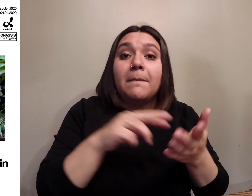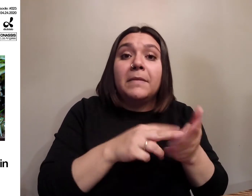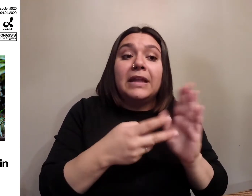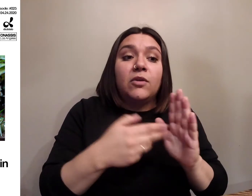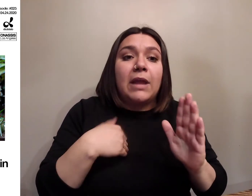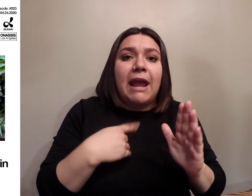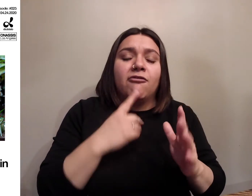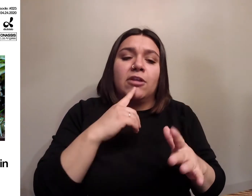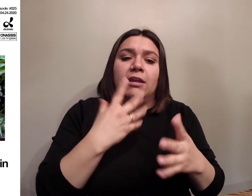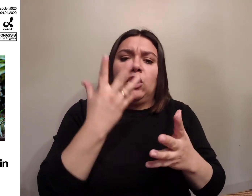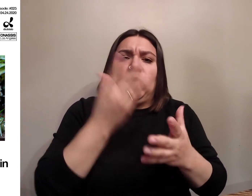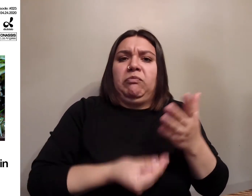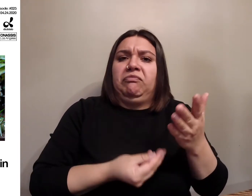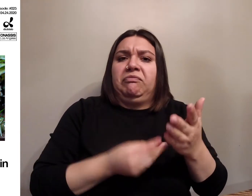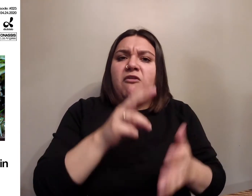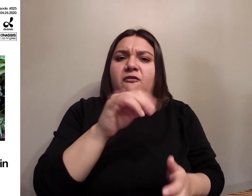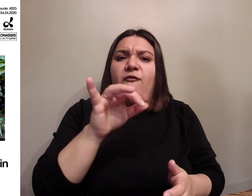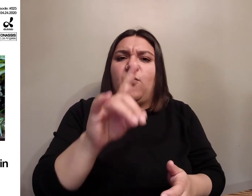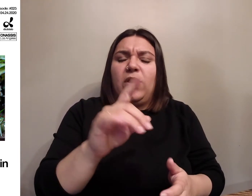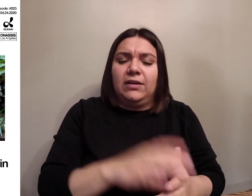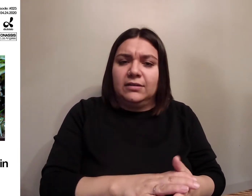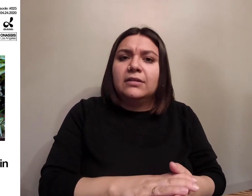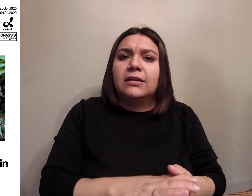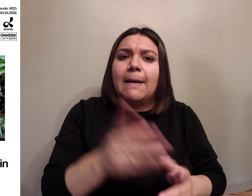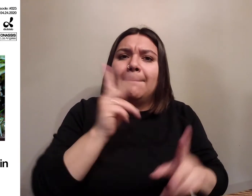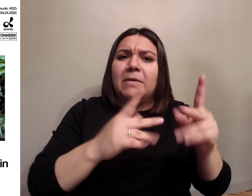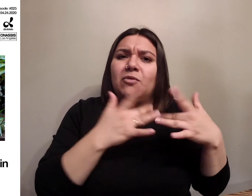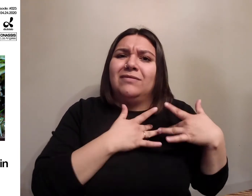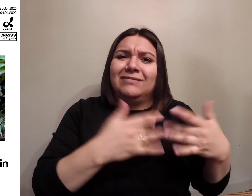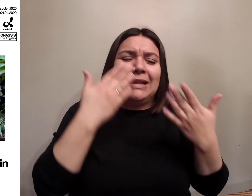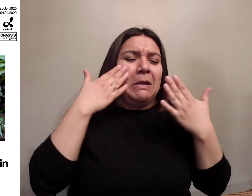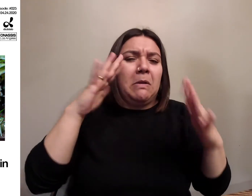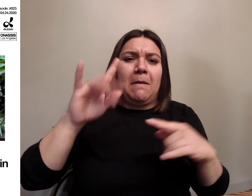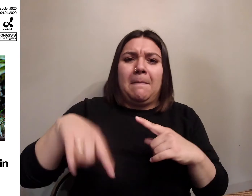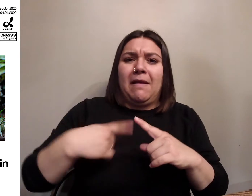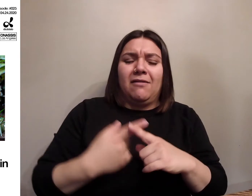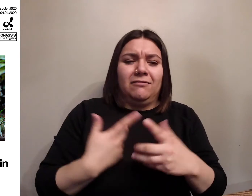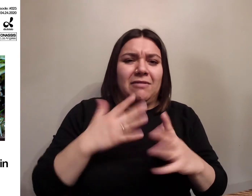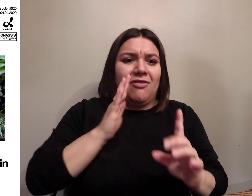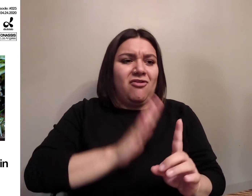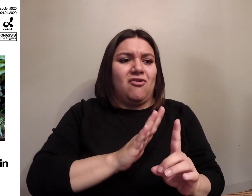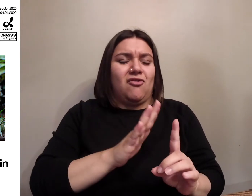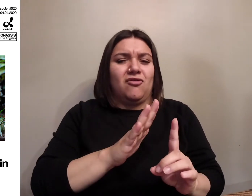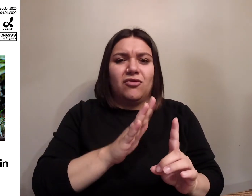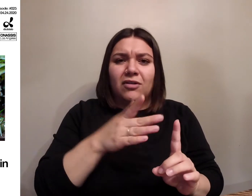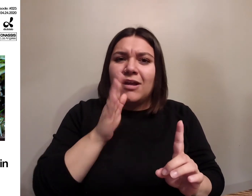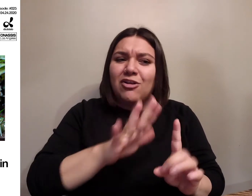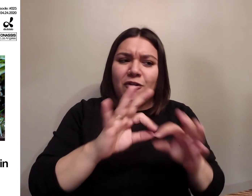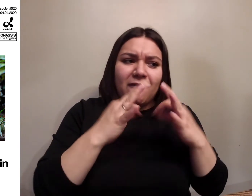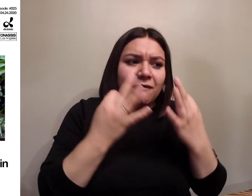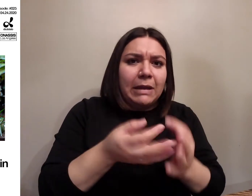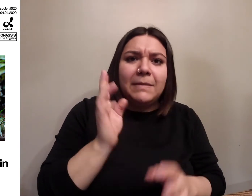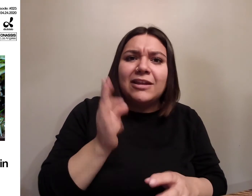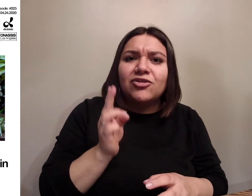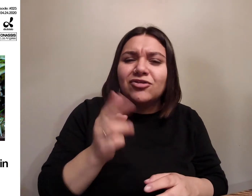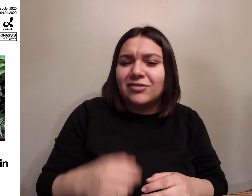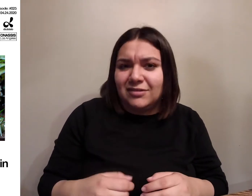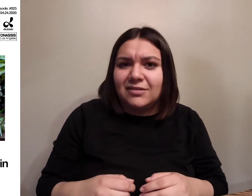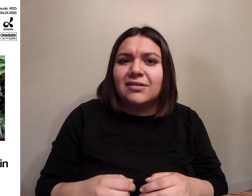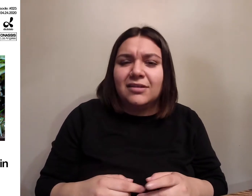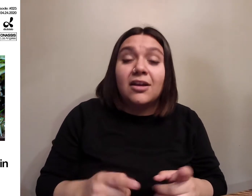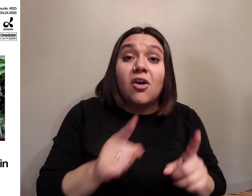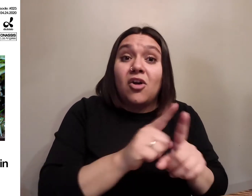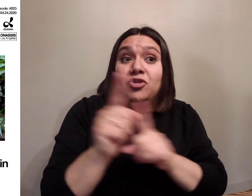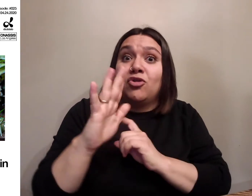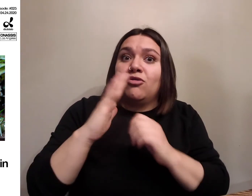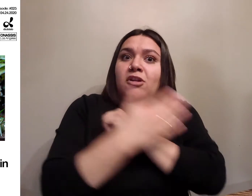In fact, it's the opposite. I think it's a society of collective amnesia. So there's a huge void, People genuinely